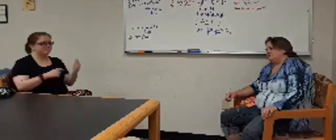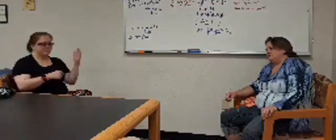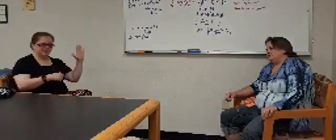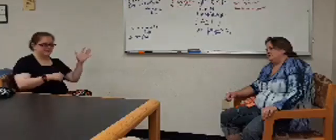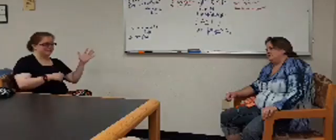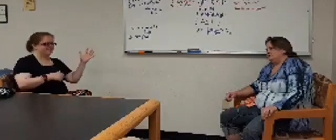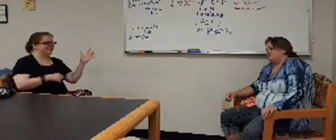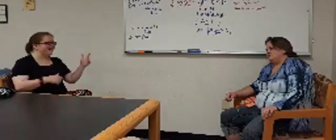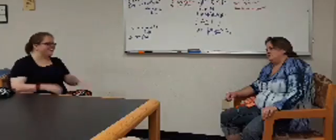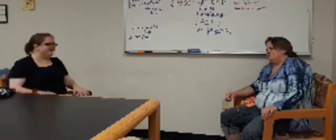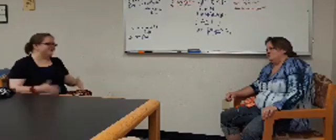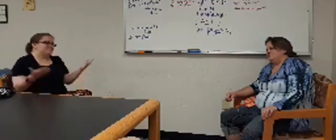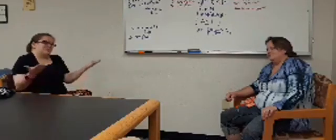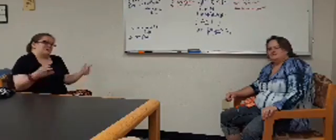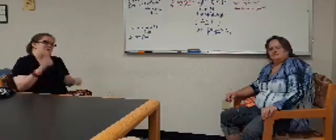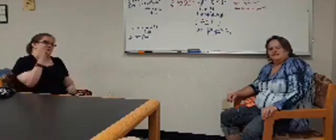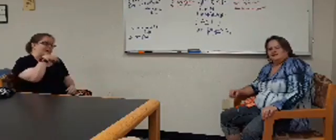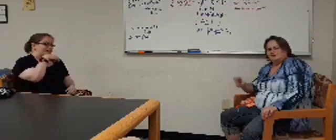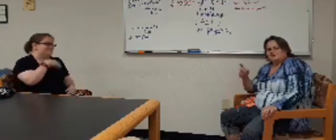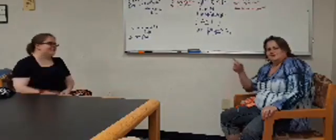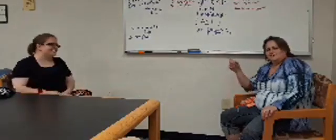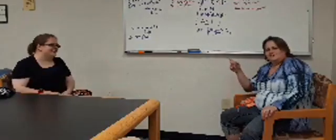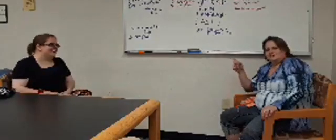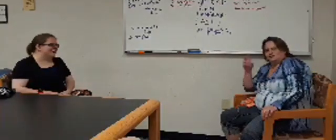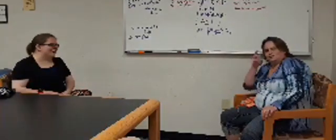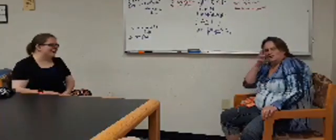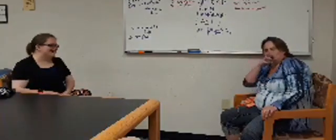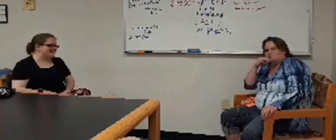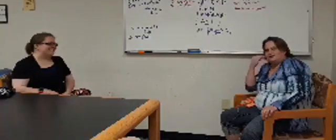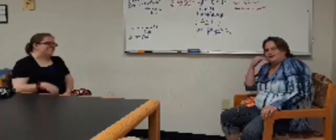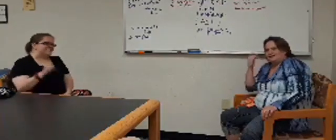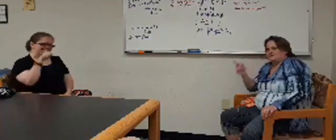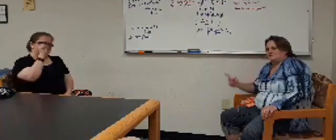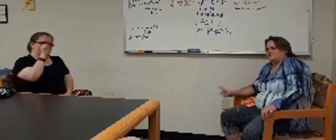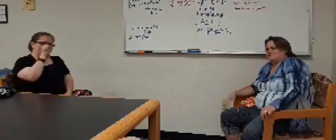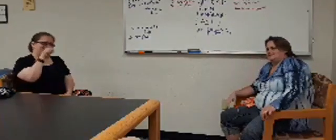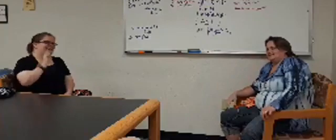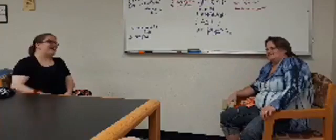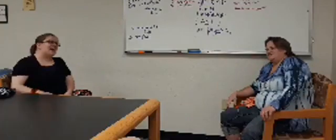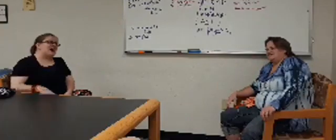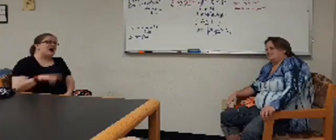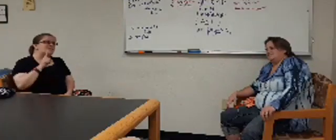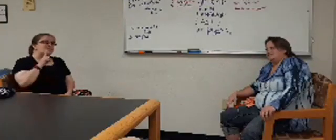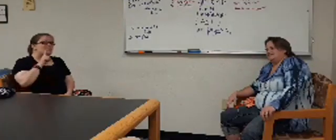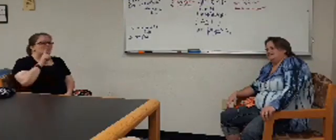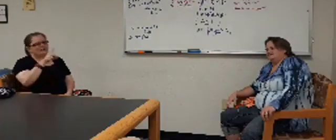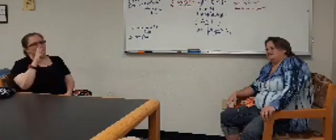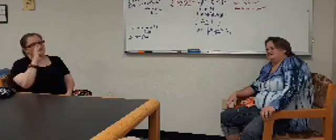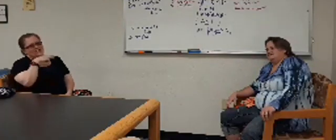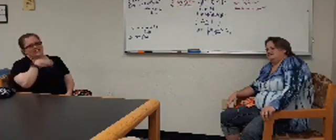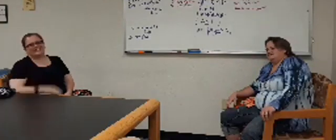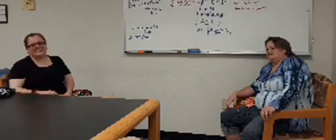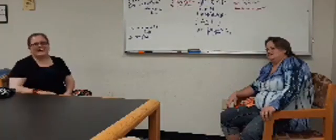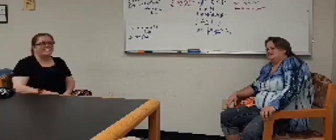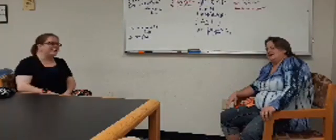hand. Oh. Weird. Really? I'm really weird. I